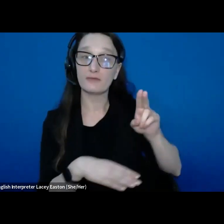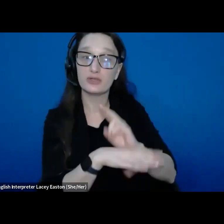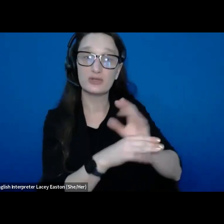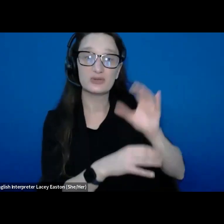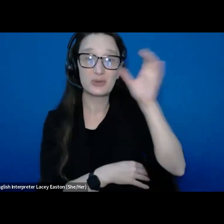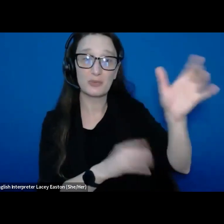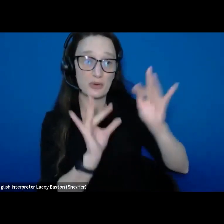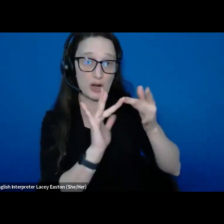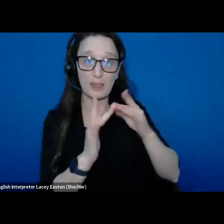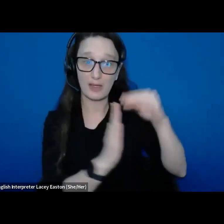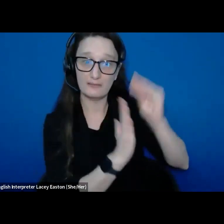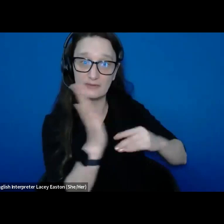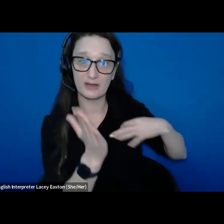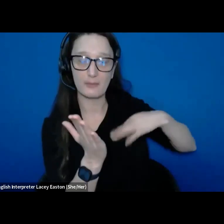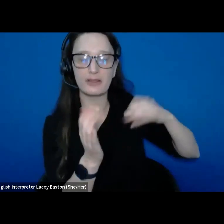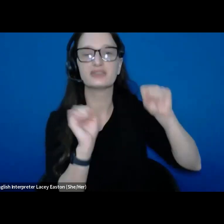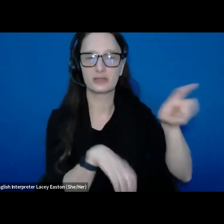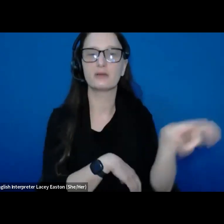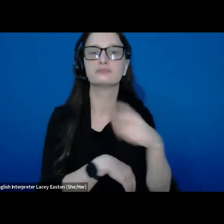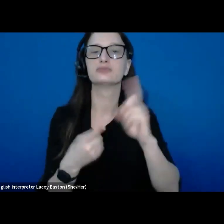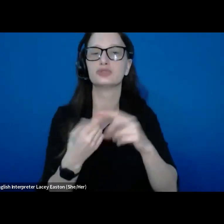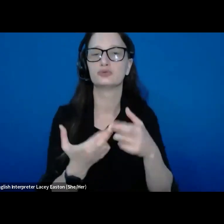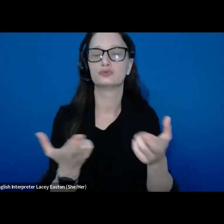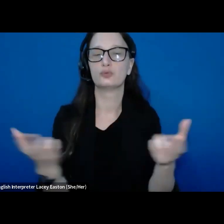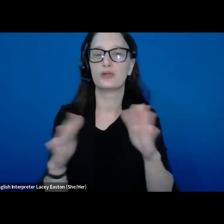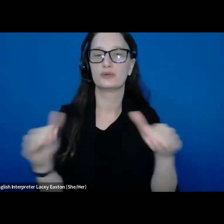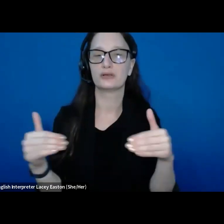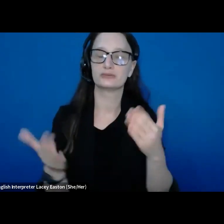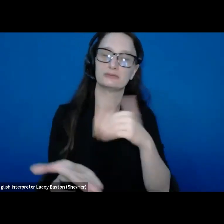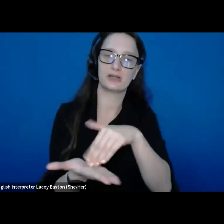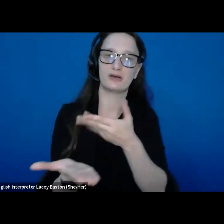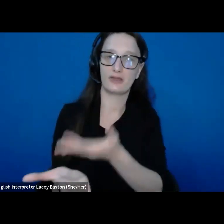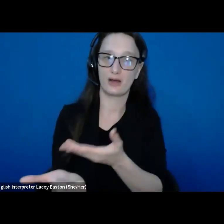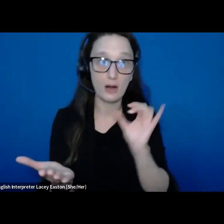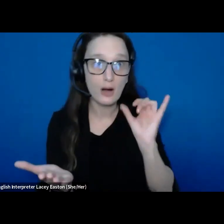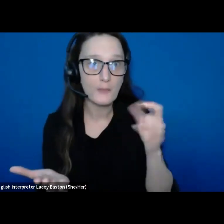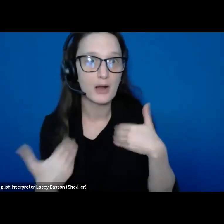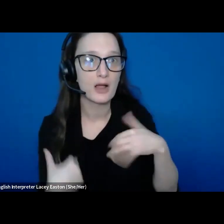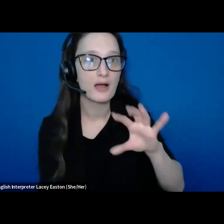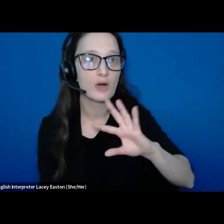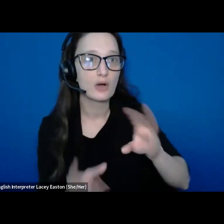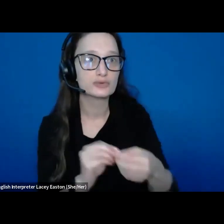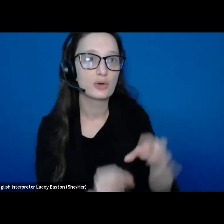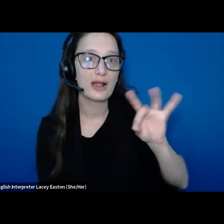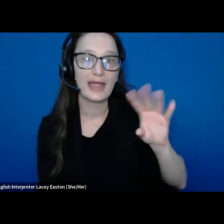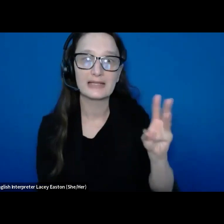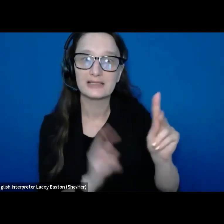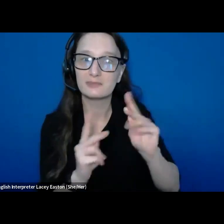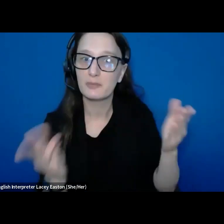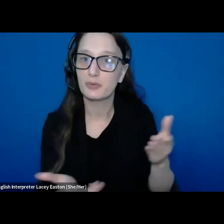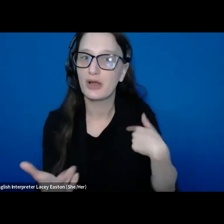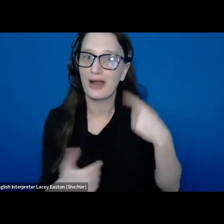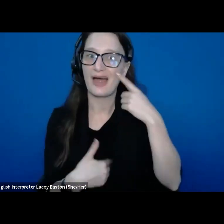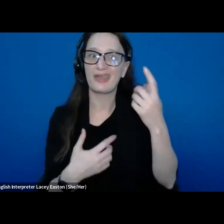that there. Because we have, oh my gosh, we have 86 people on. I didn't think we'd have that many because of the conference across the street. But here we go, real